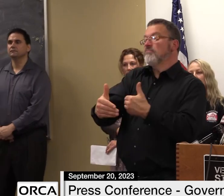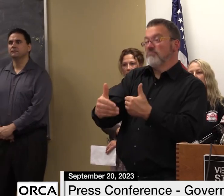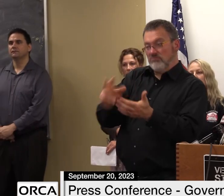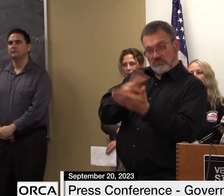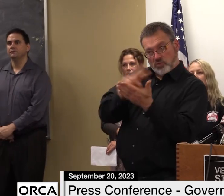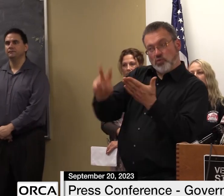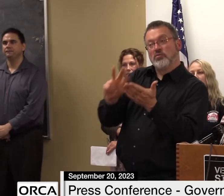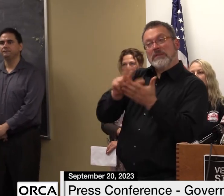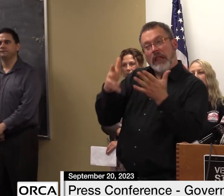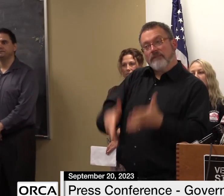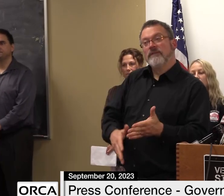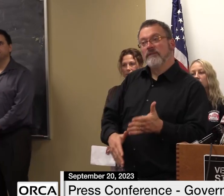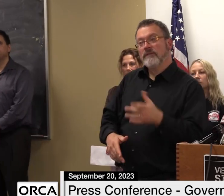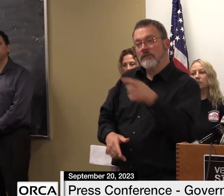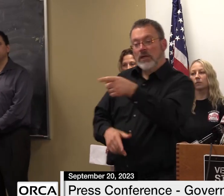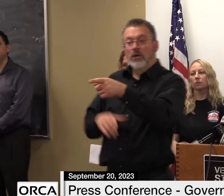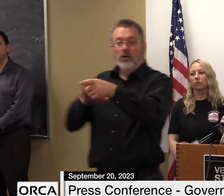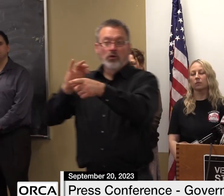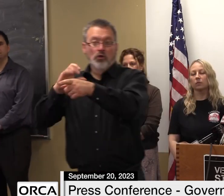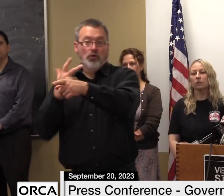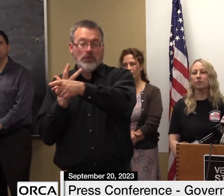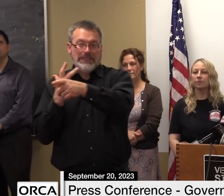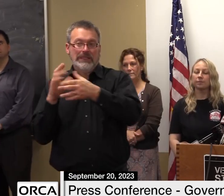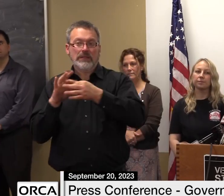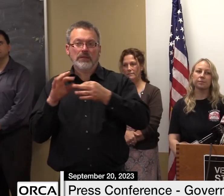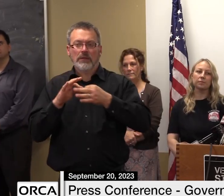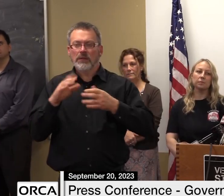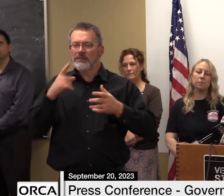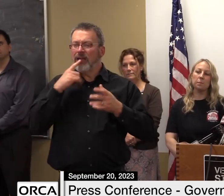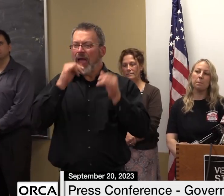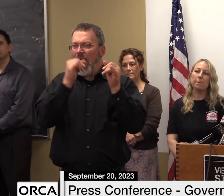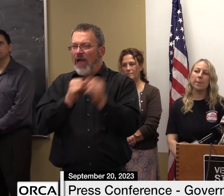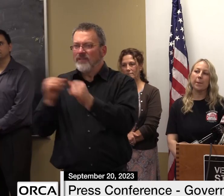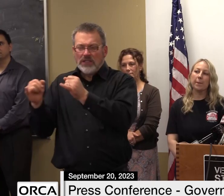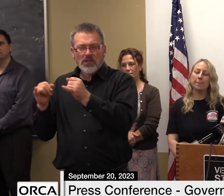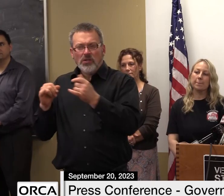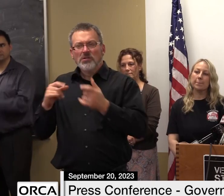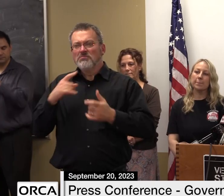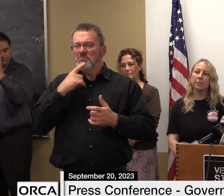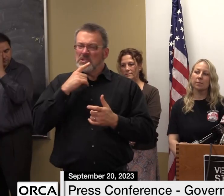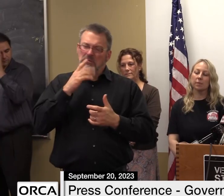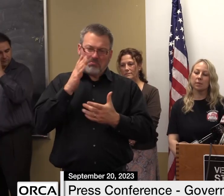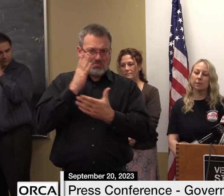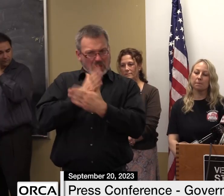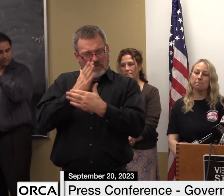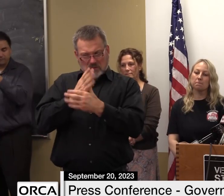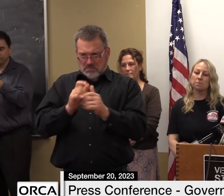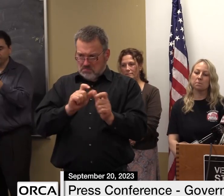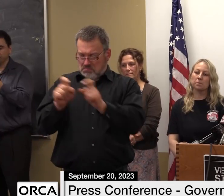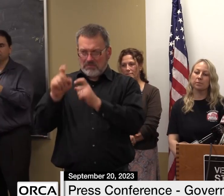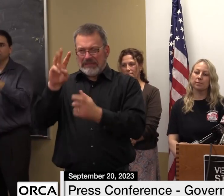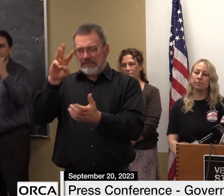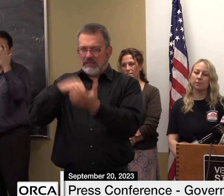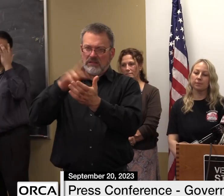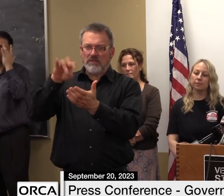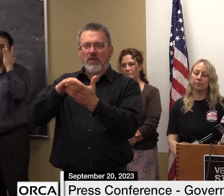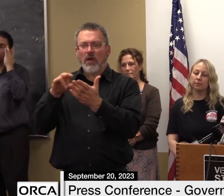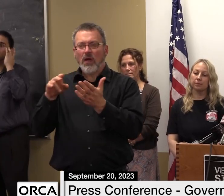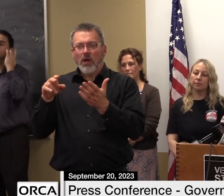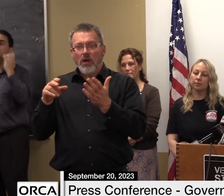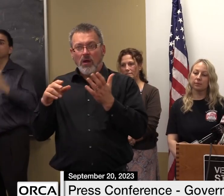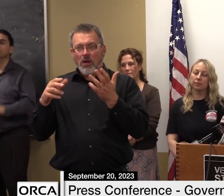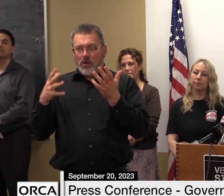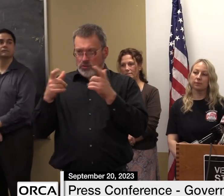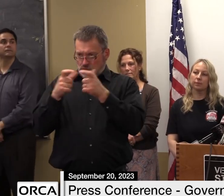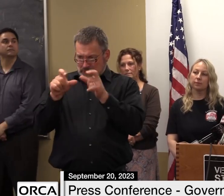6,000, 7,000-ish number from individual assistance. Yep. I mean, are you when those checks are going out, are you